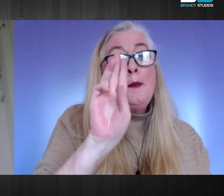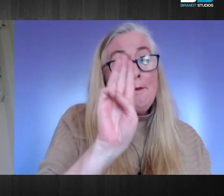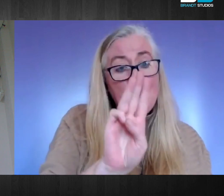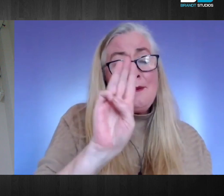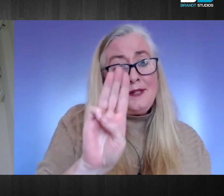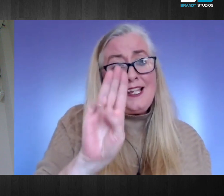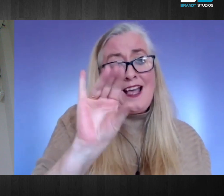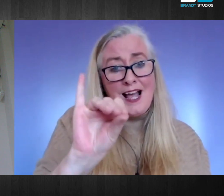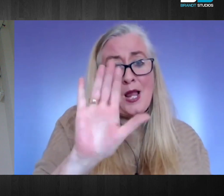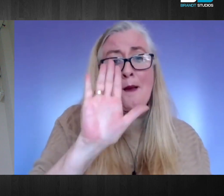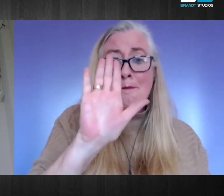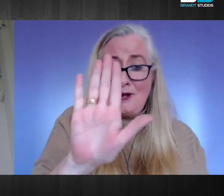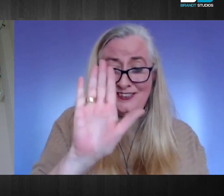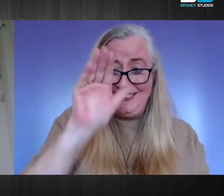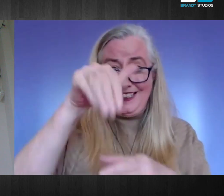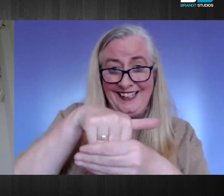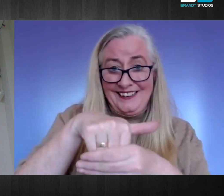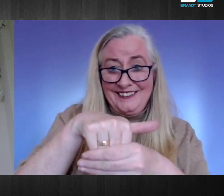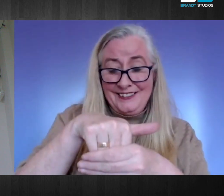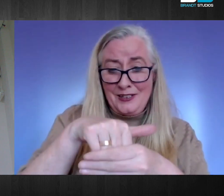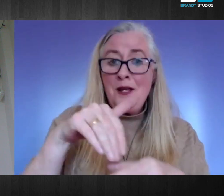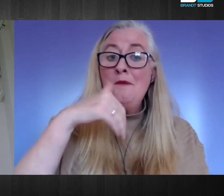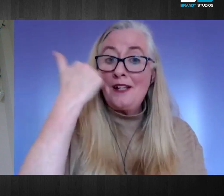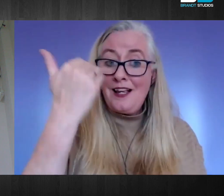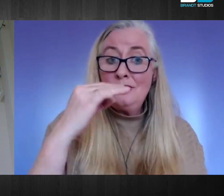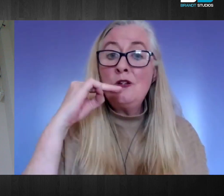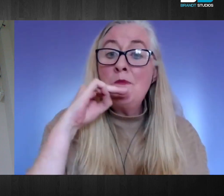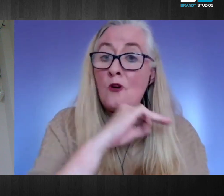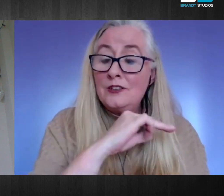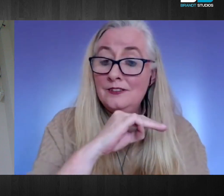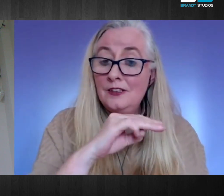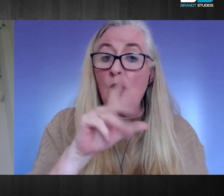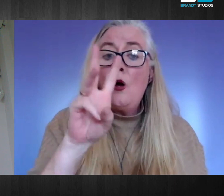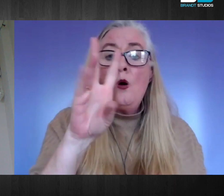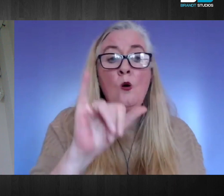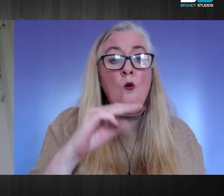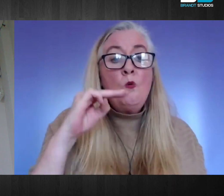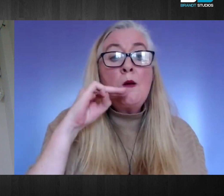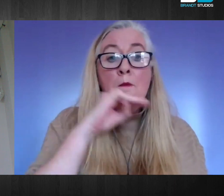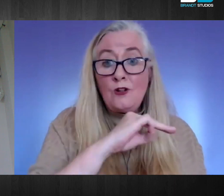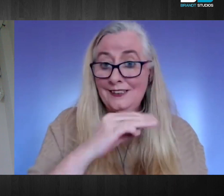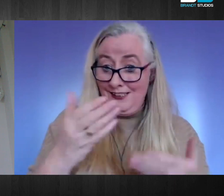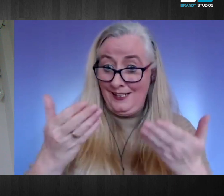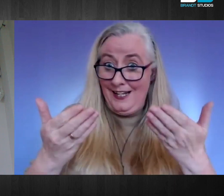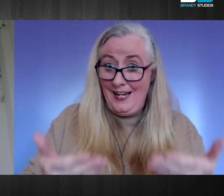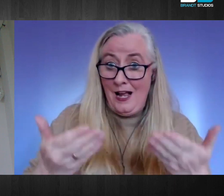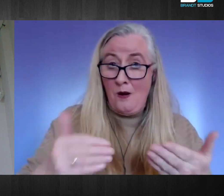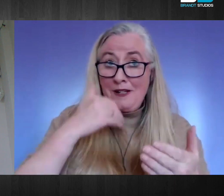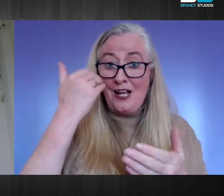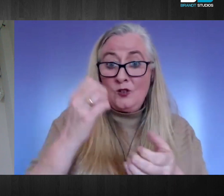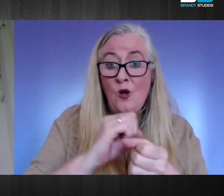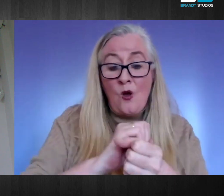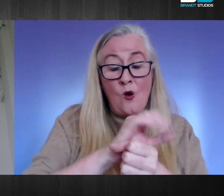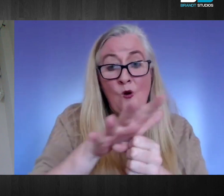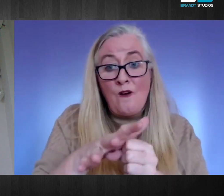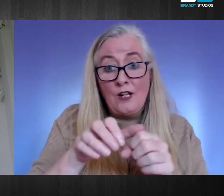table because it matters. And it matters specifically now because this COVID wind has thrown